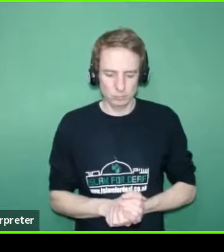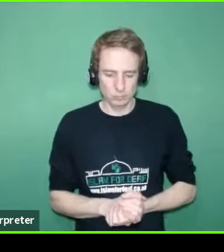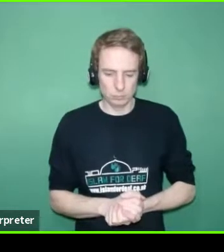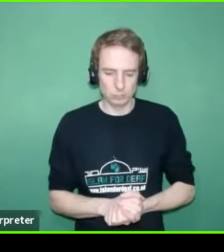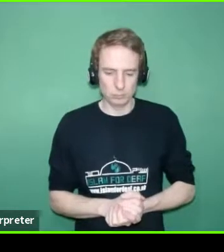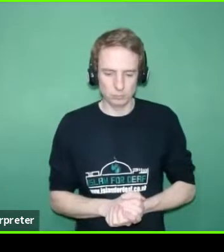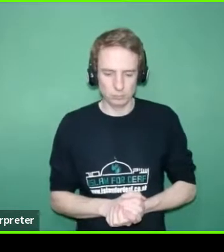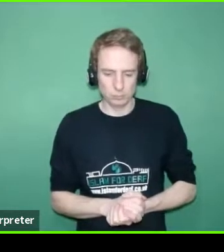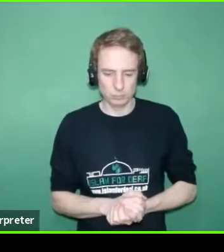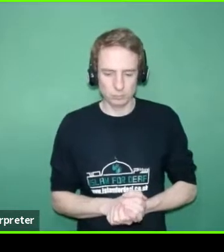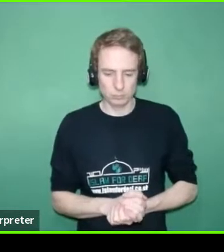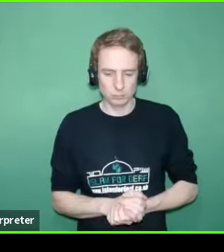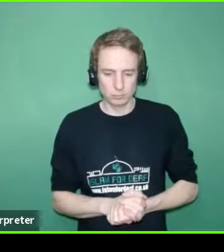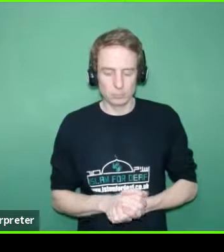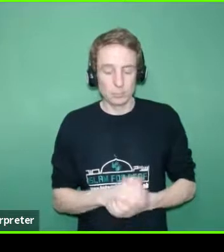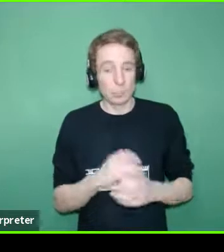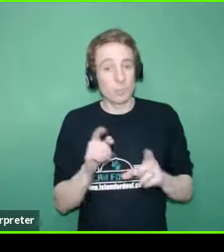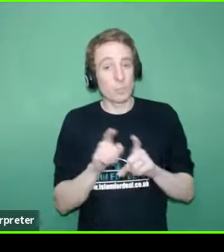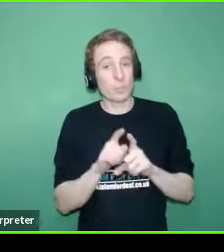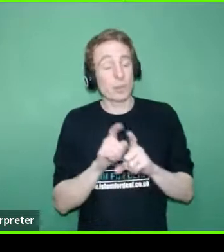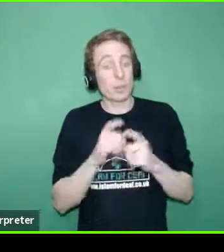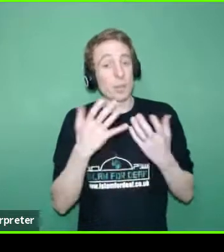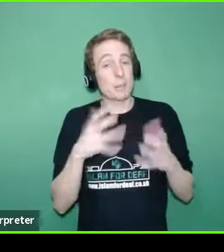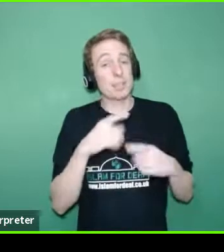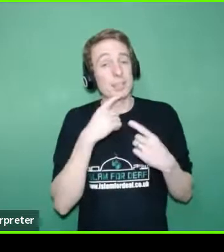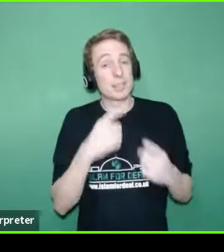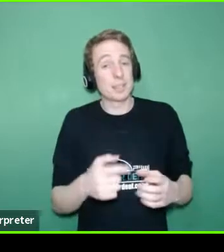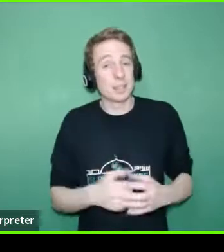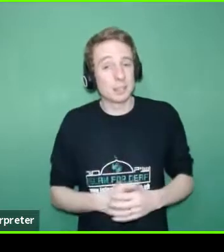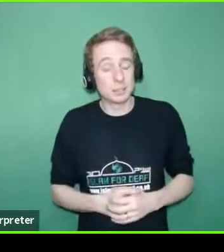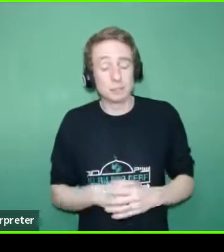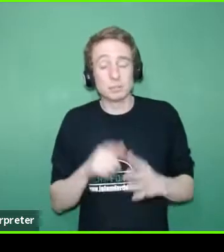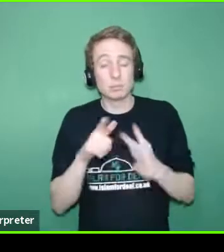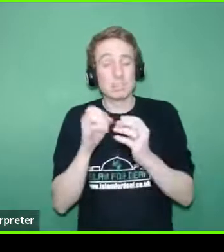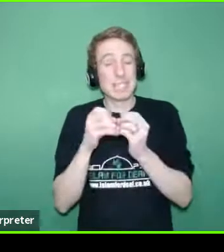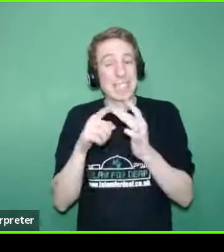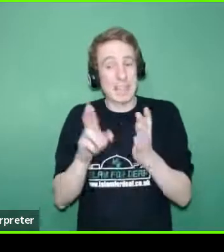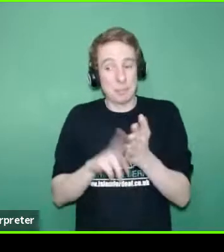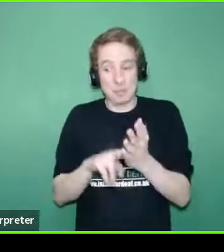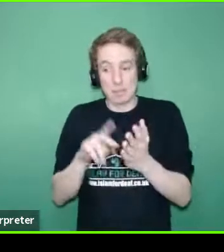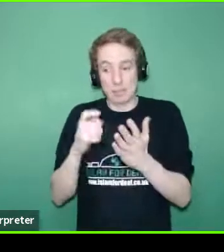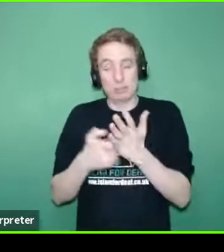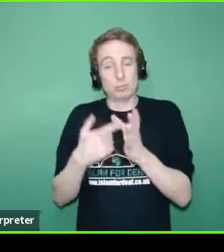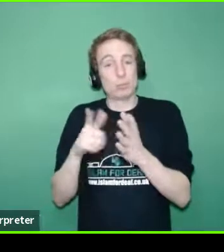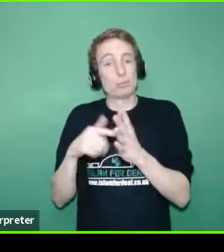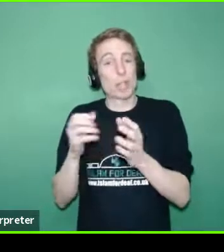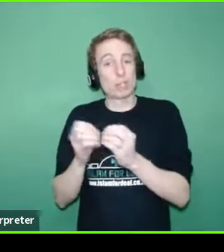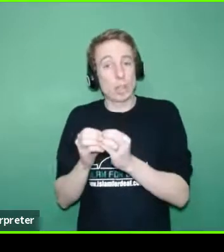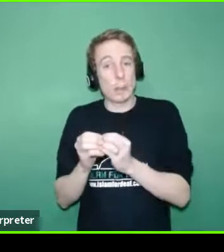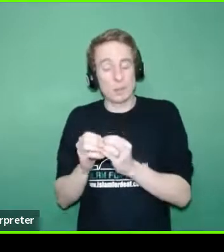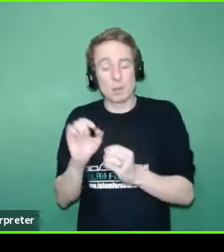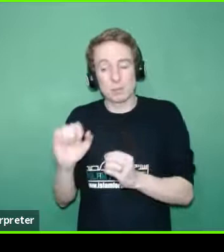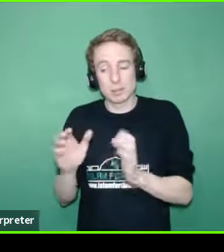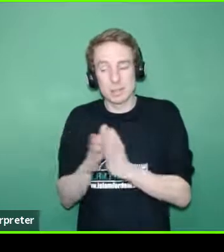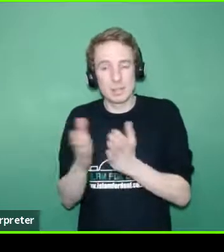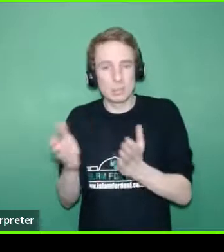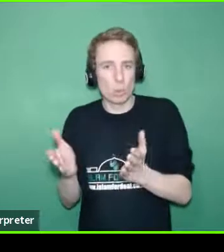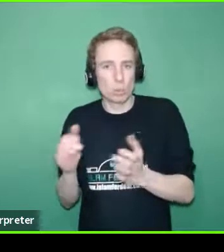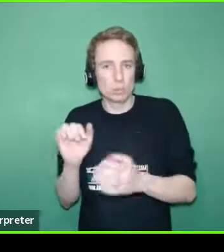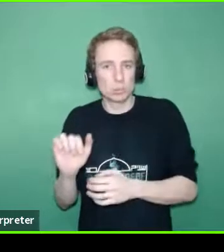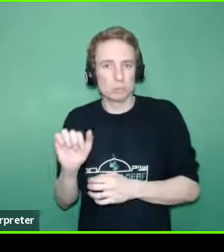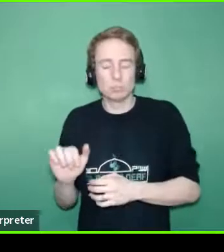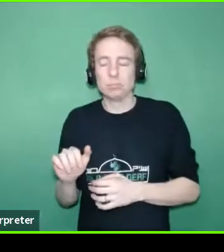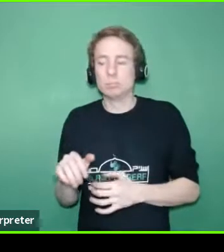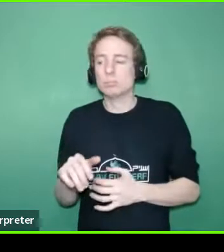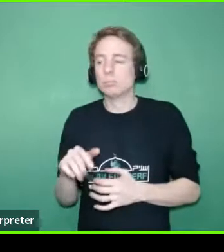been mentioned by the scholar of Islam, Ibn Rajab, in his book Lata'if al-Ma'arif. This is a book that deals